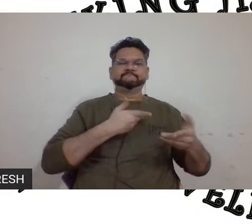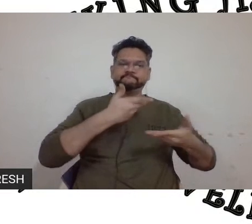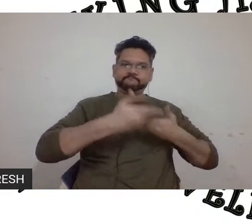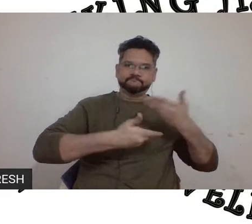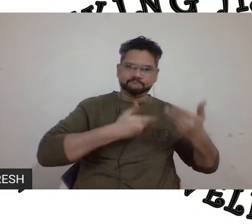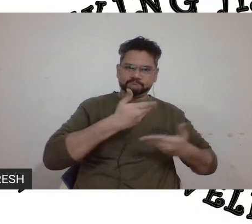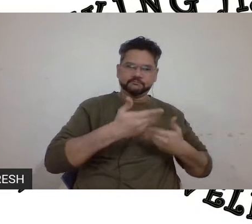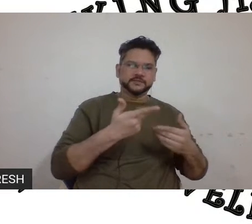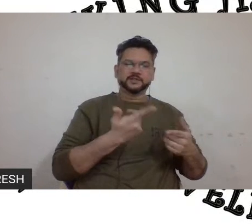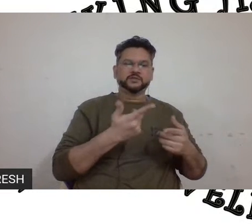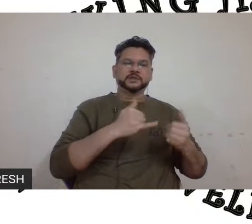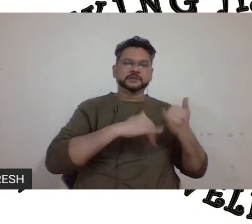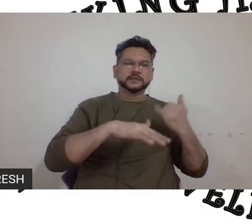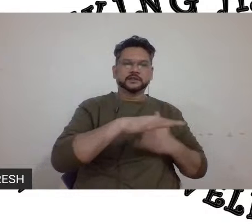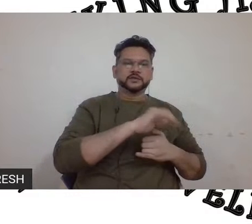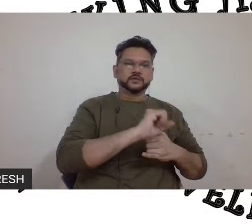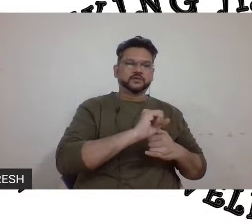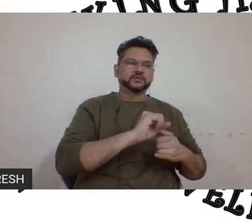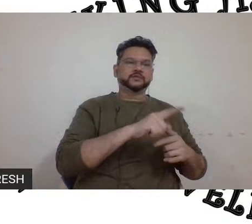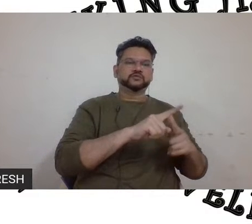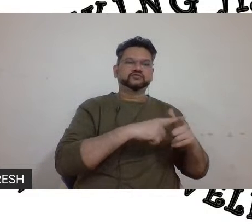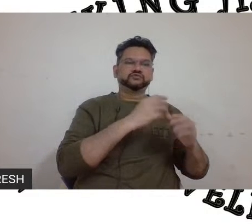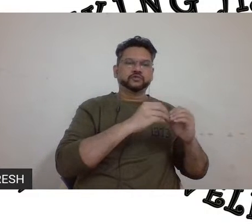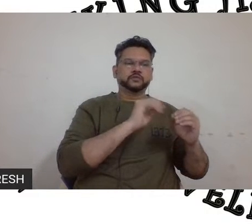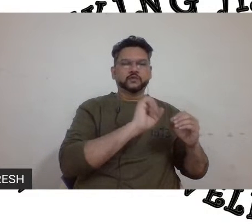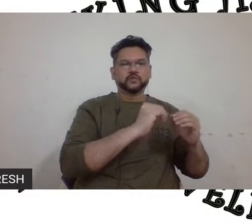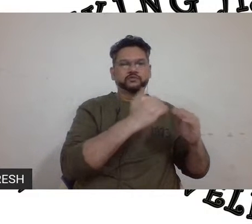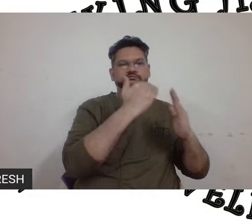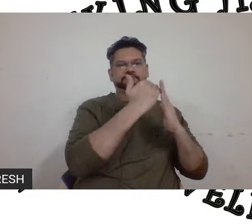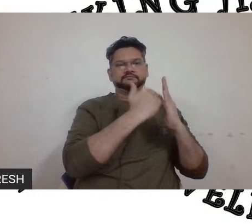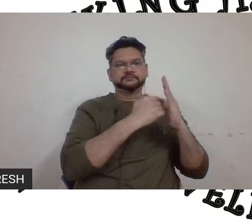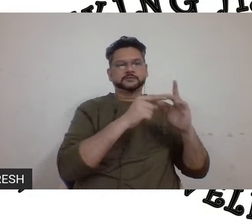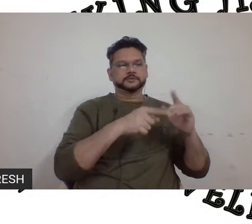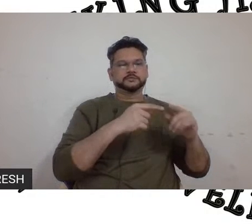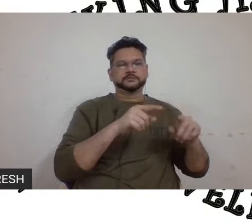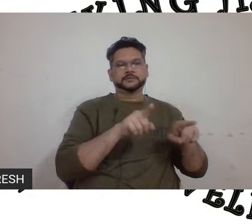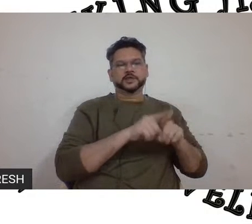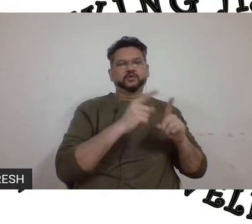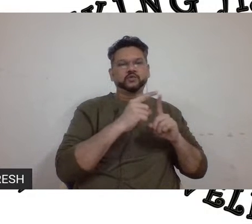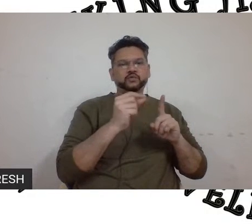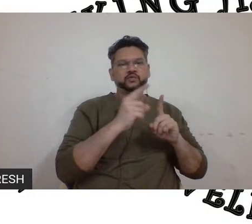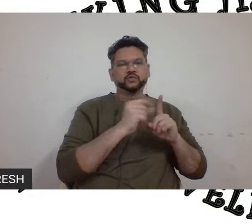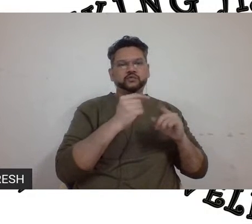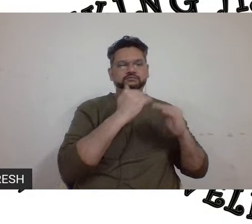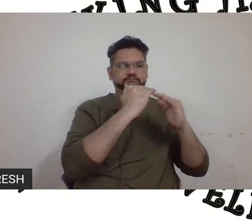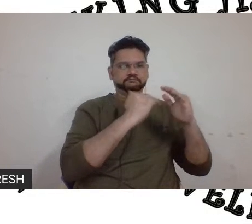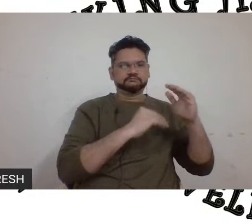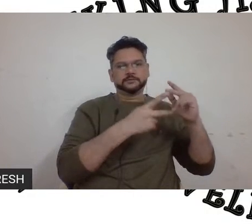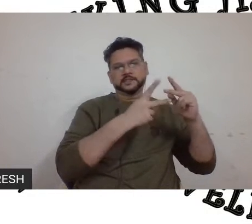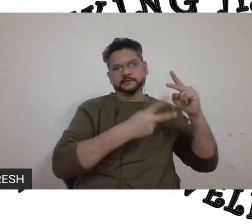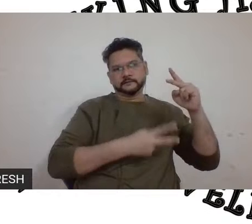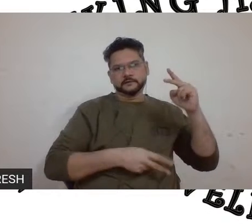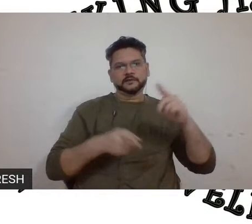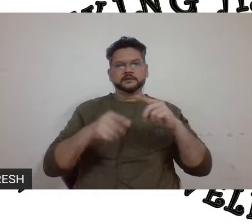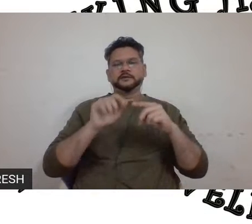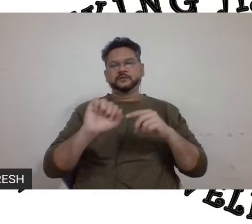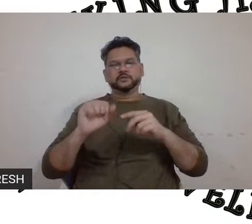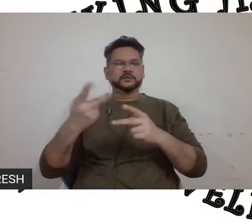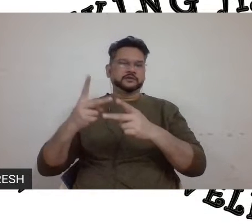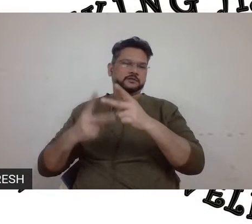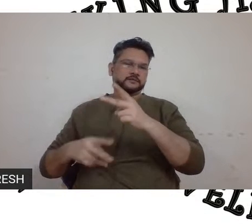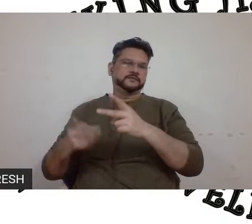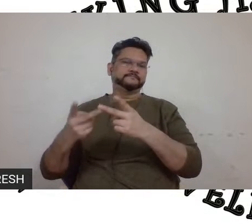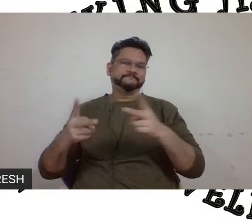own way of functioning. Ensure that the youth understands the opportunities, understands the scenario, understands the sector